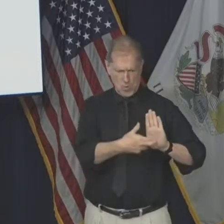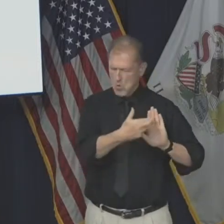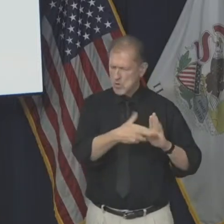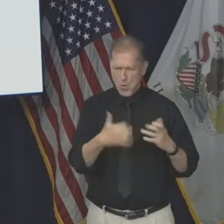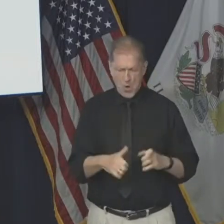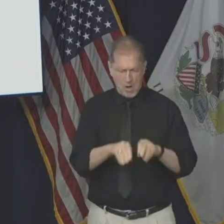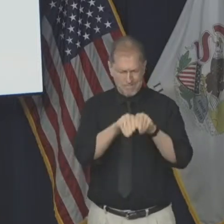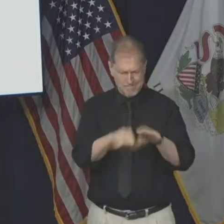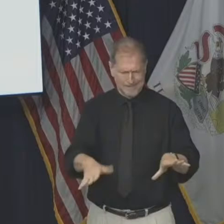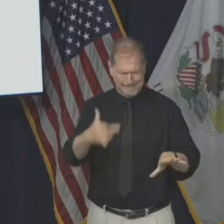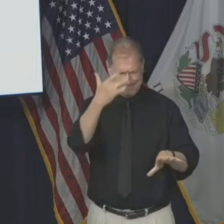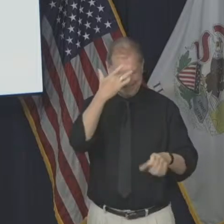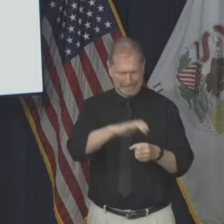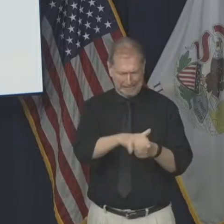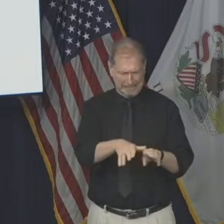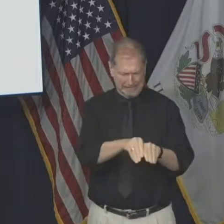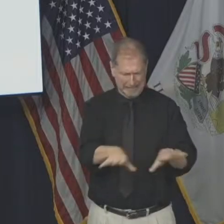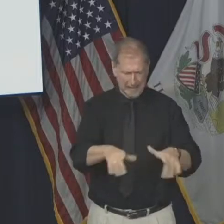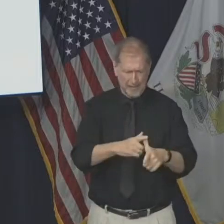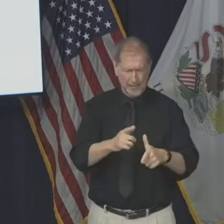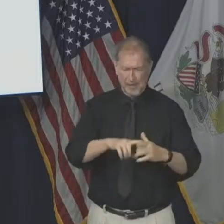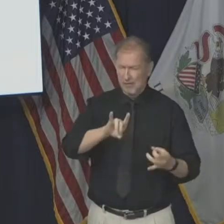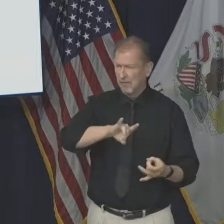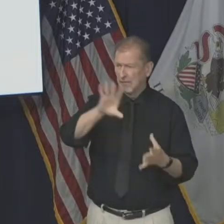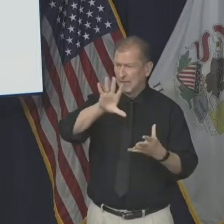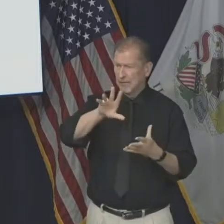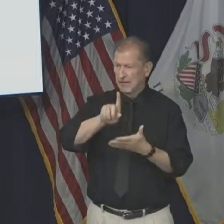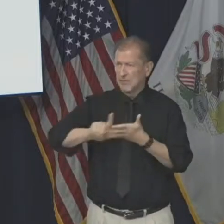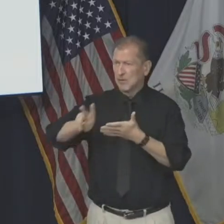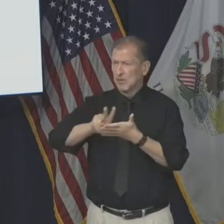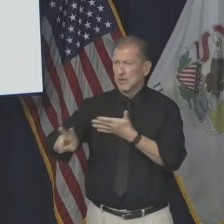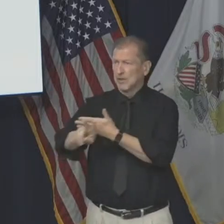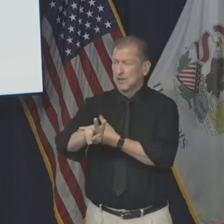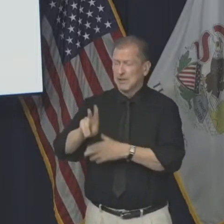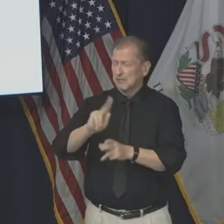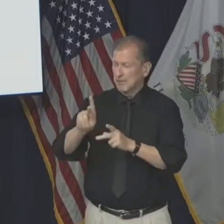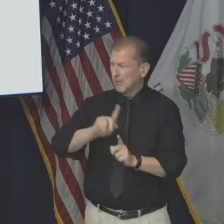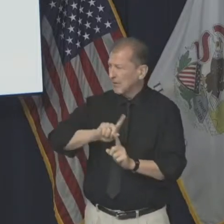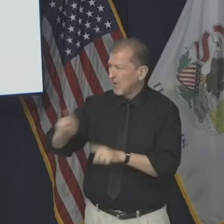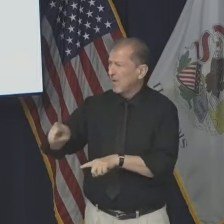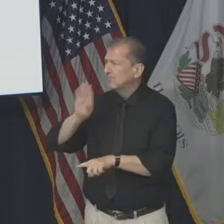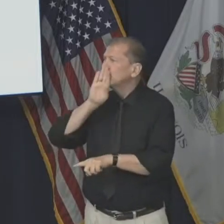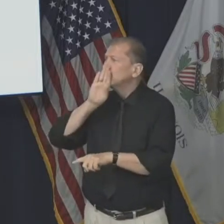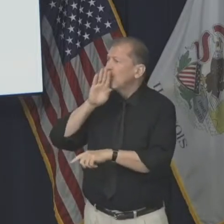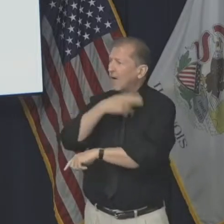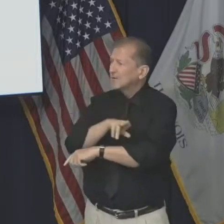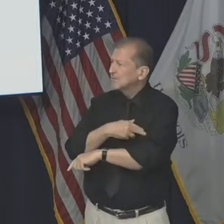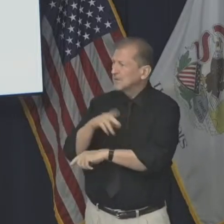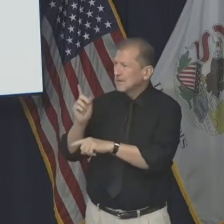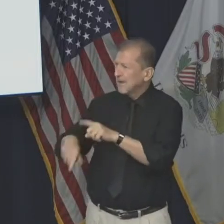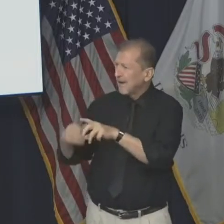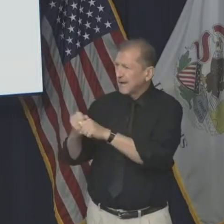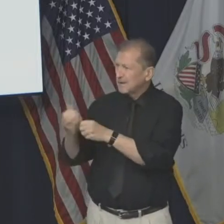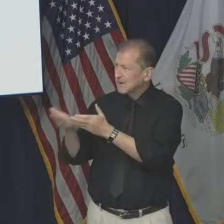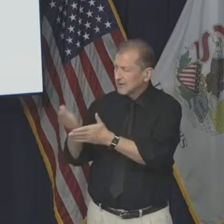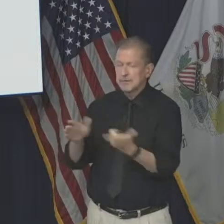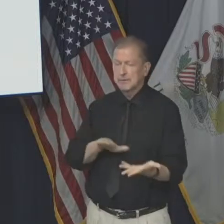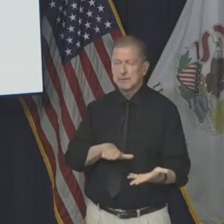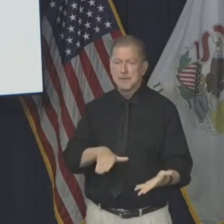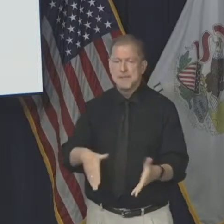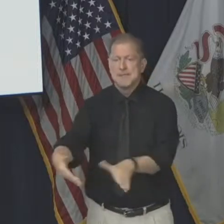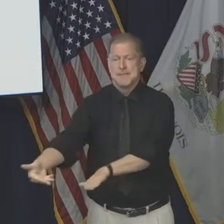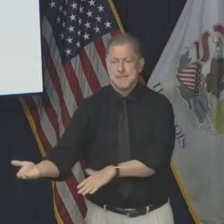a terrible nightmare of a healthcare situation and people dying because they can't even get treated in their local